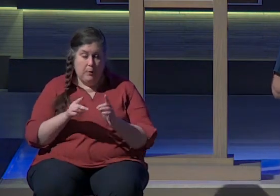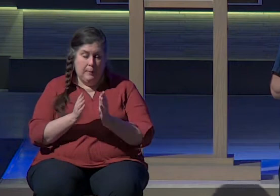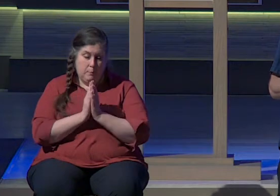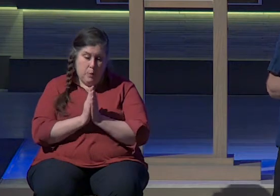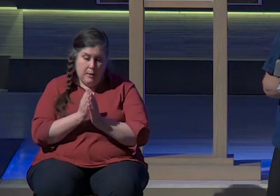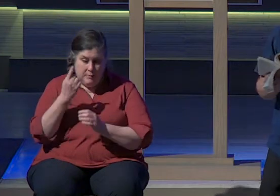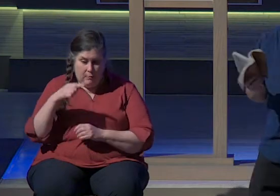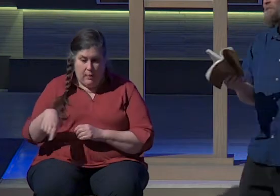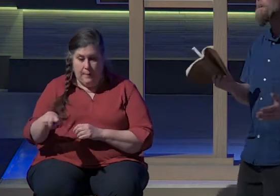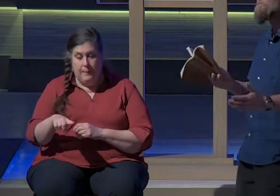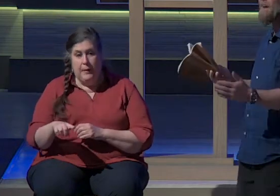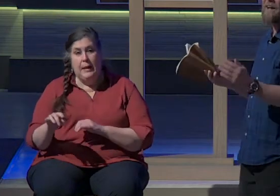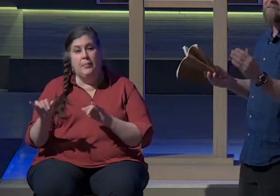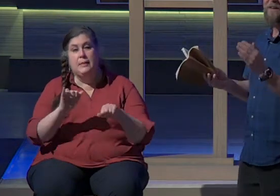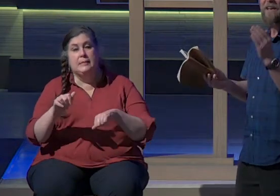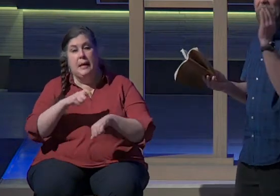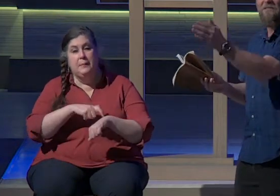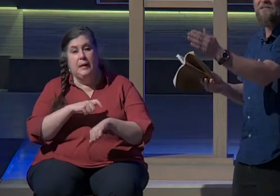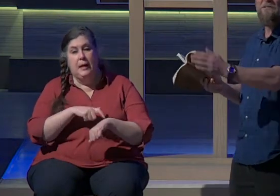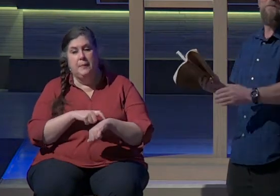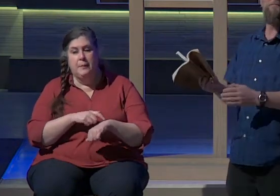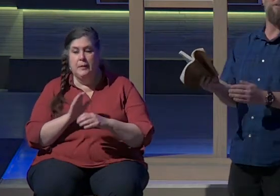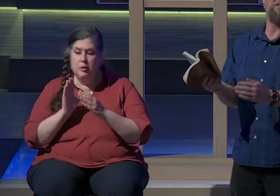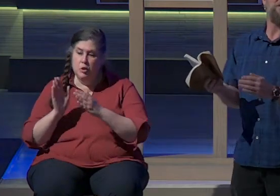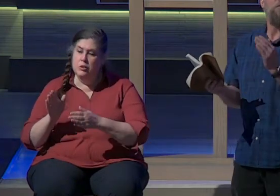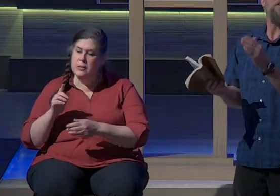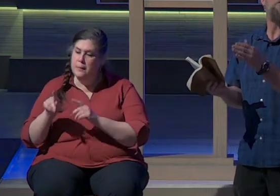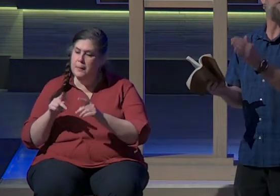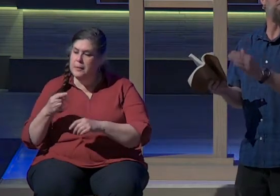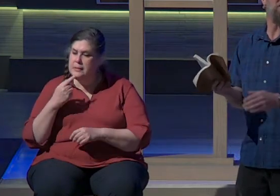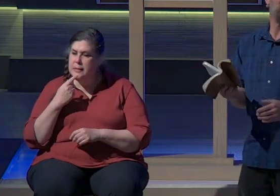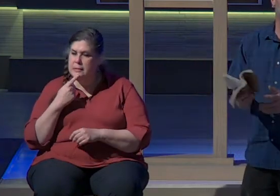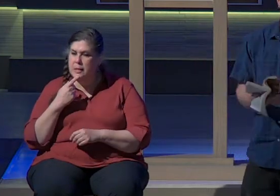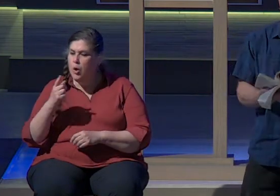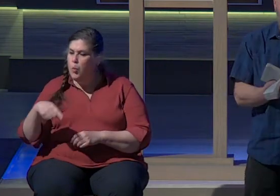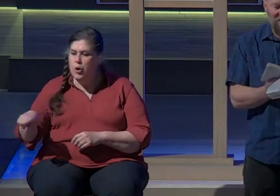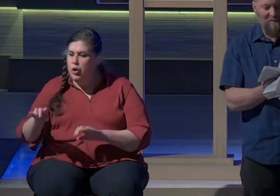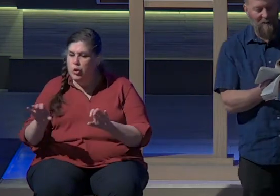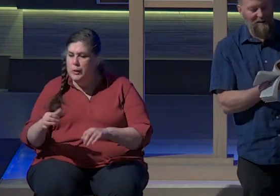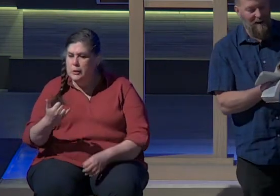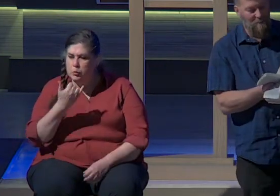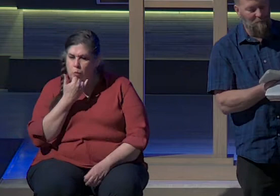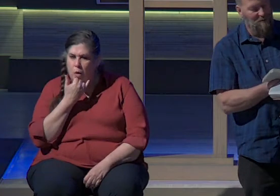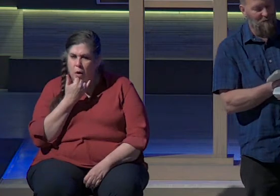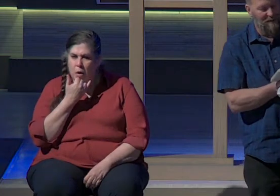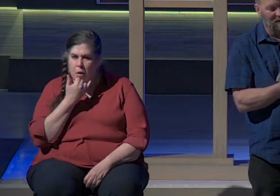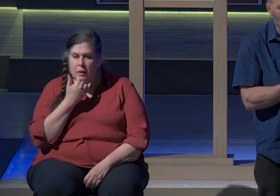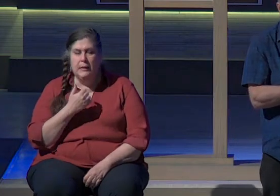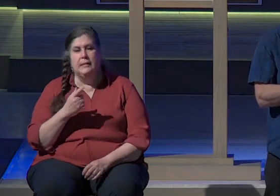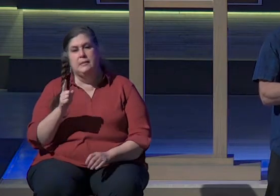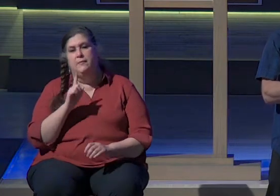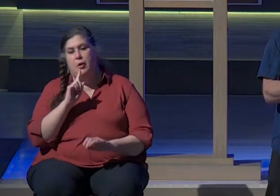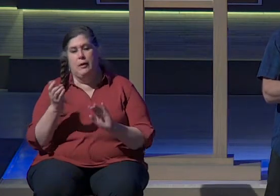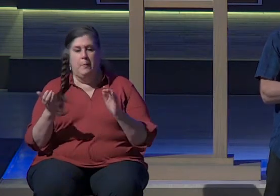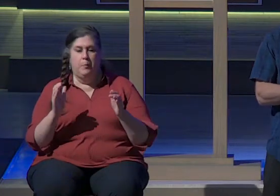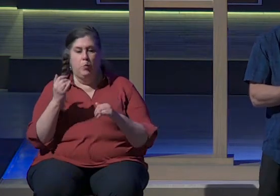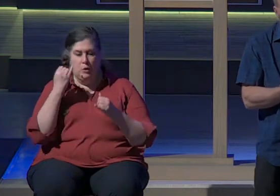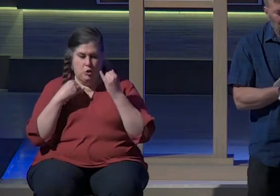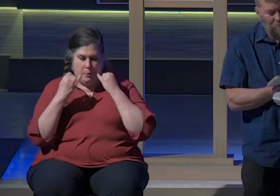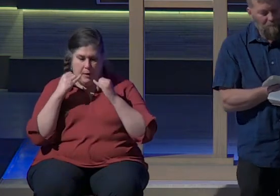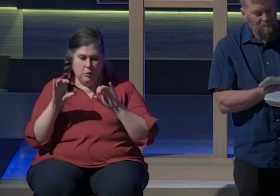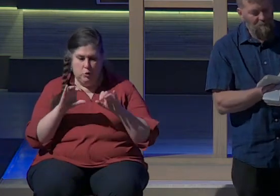prays for them. And at the same time, he turns to the people and says, what you are doing is wrong. It's very comparable to what Jeremiah is doing.